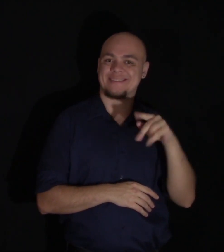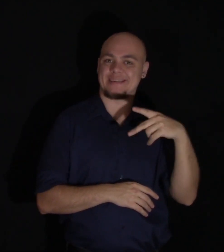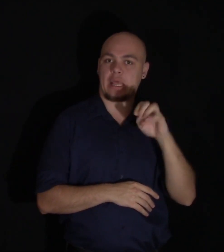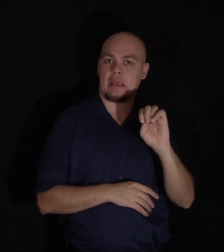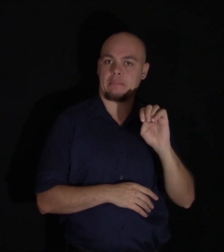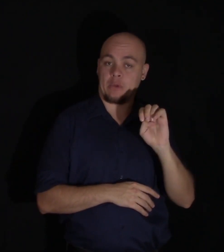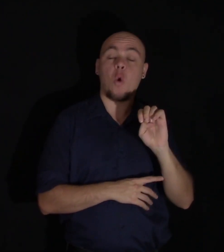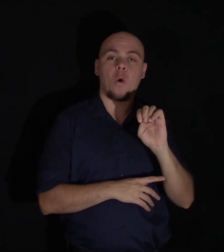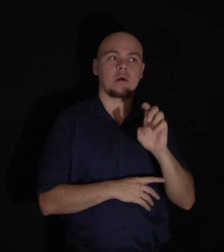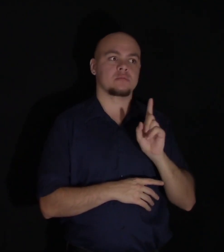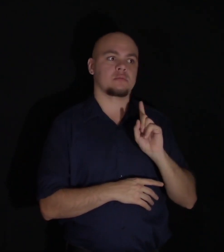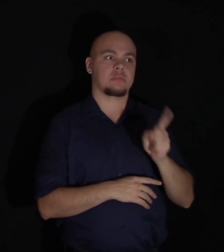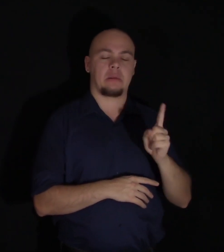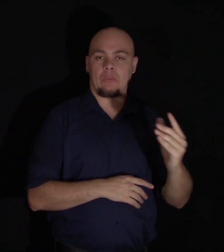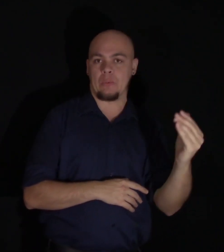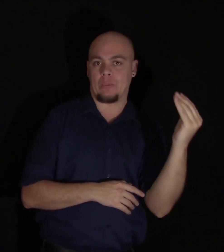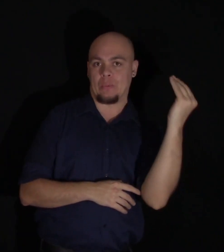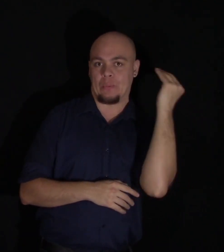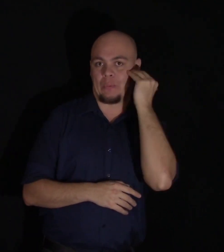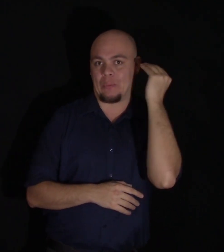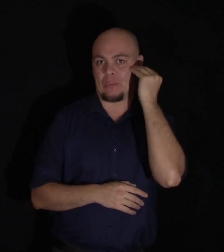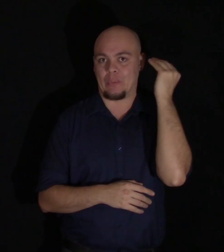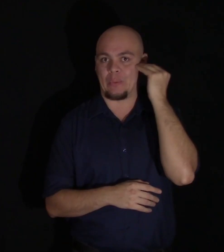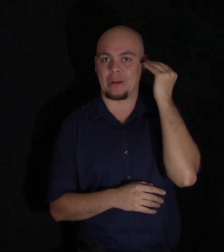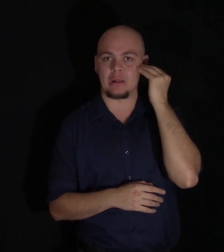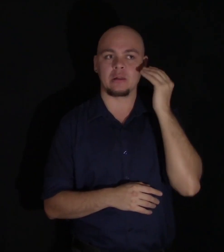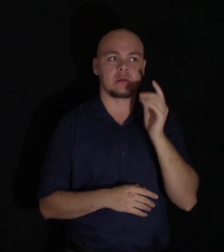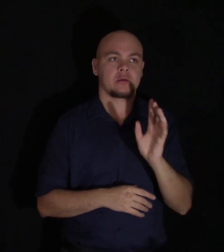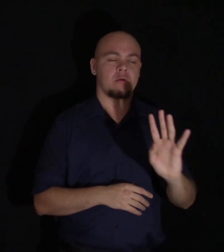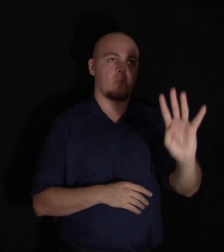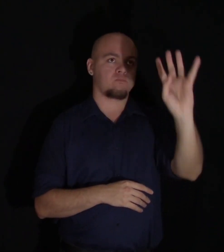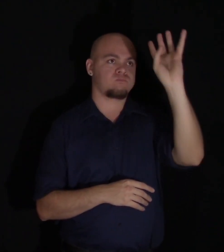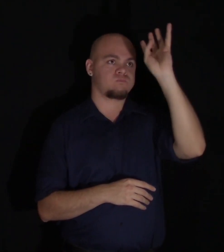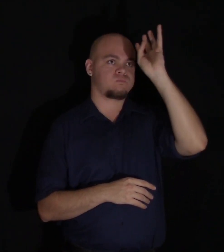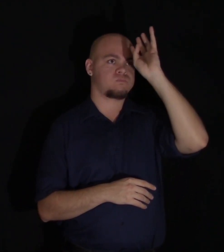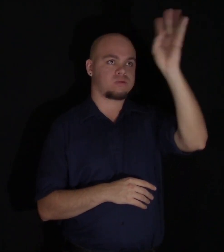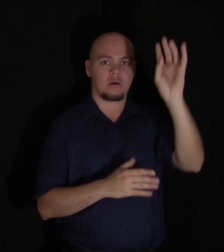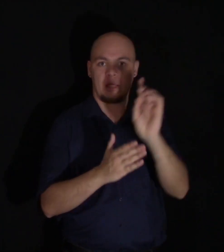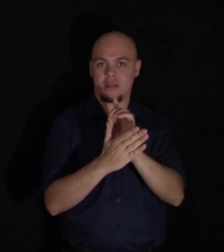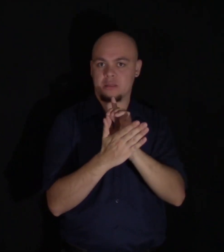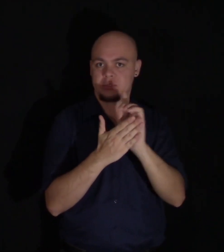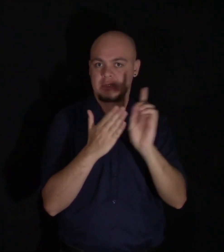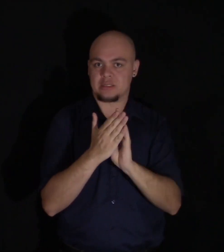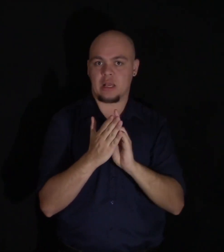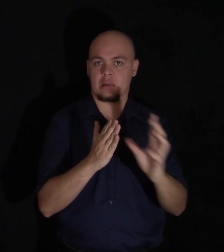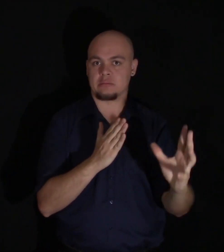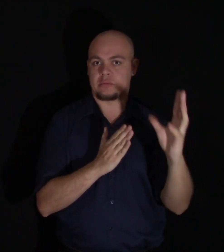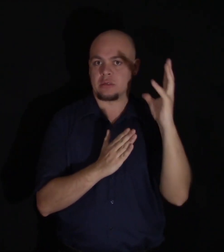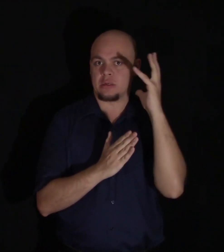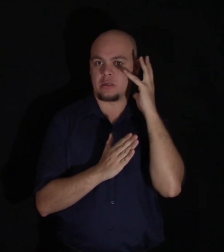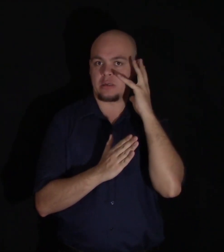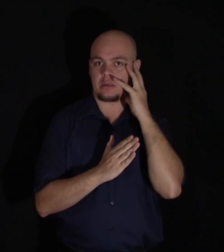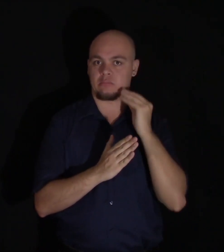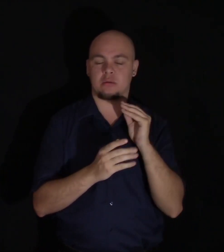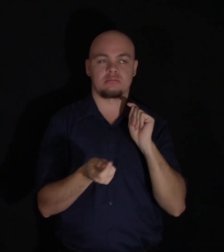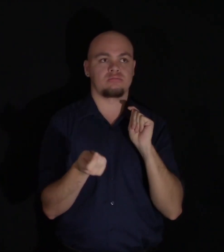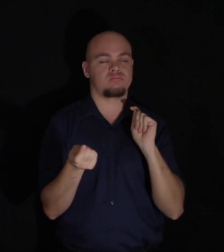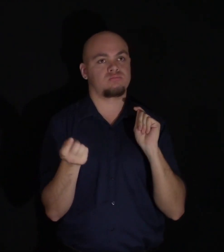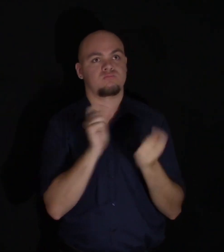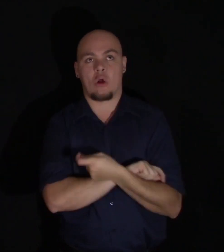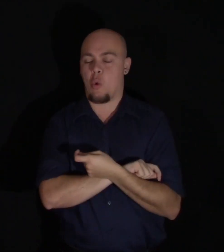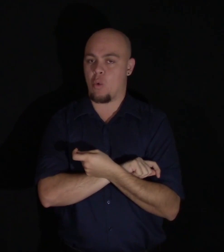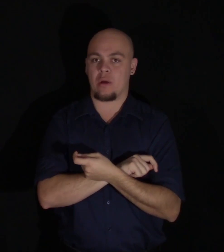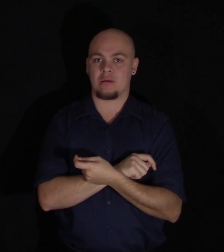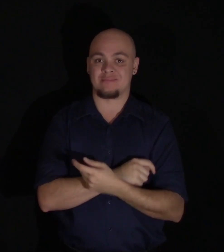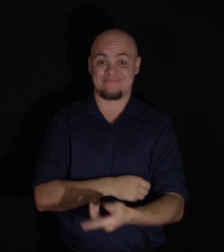something quite extraordinary. He would redesign the entire experience of being scanned. And